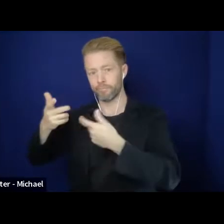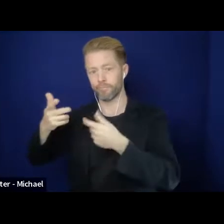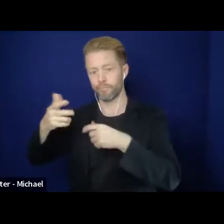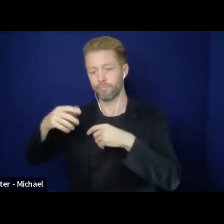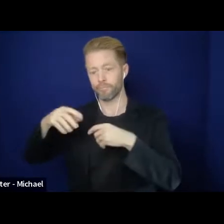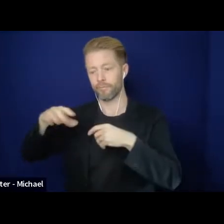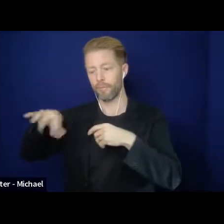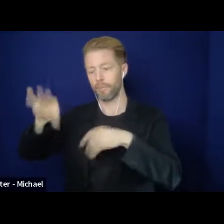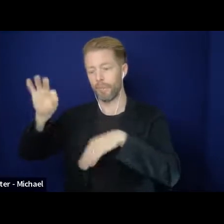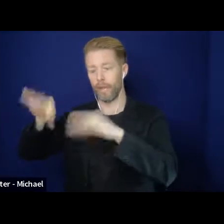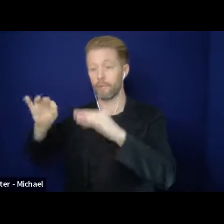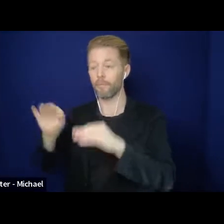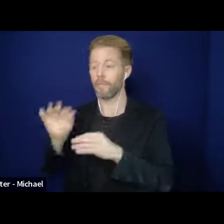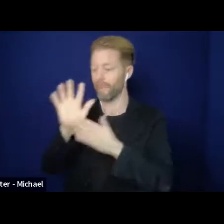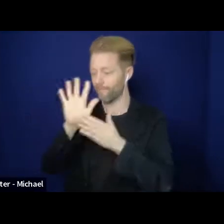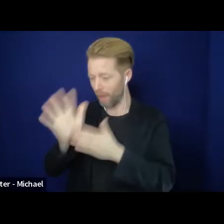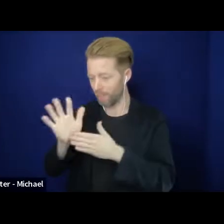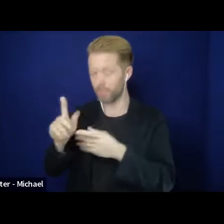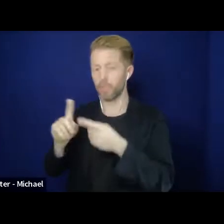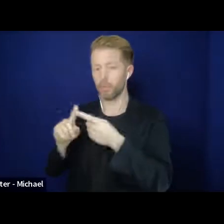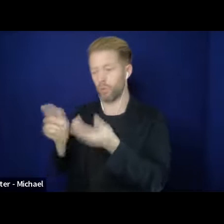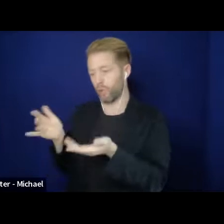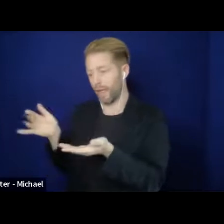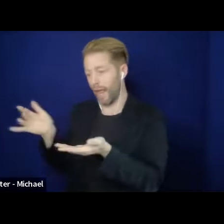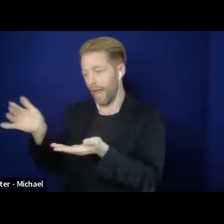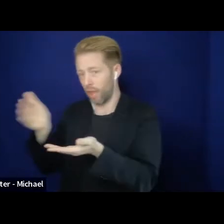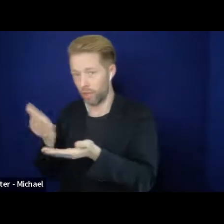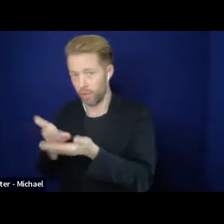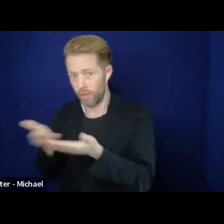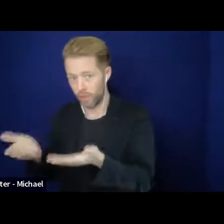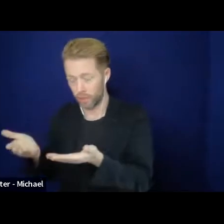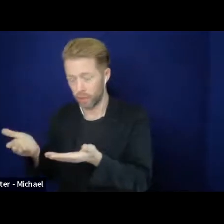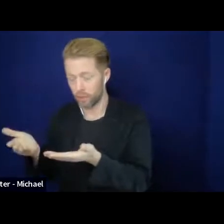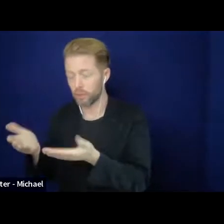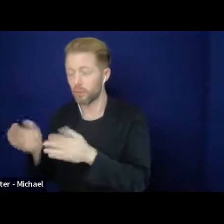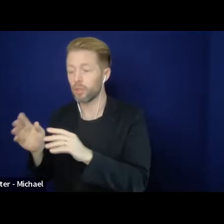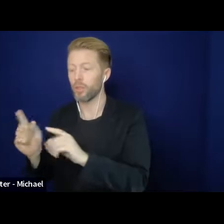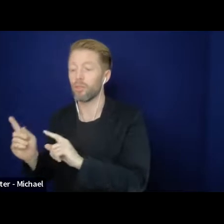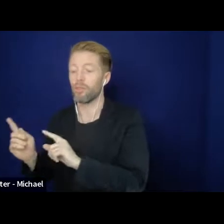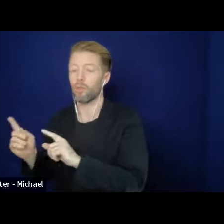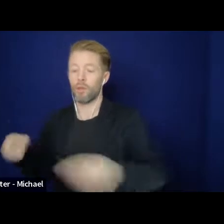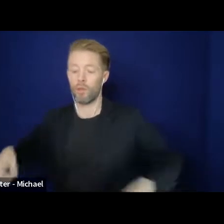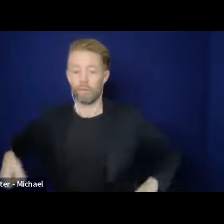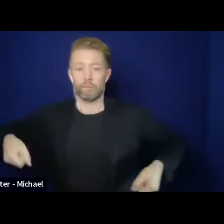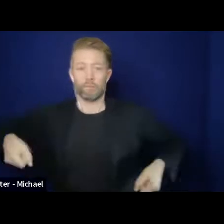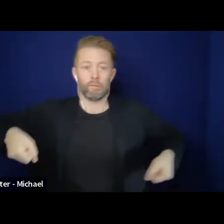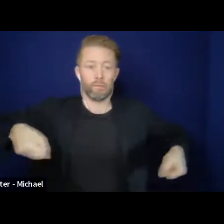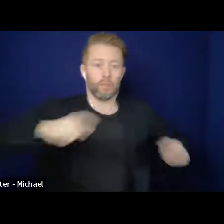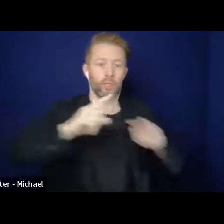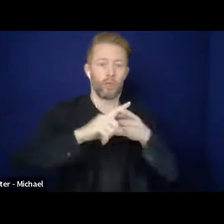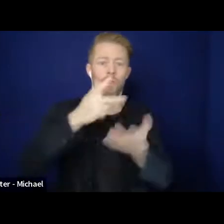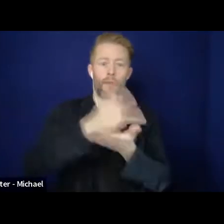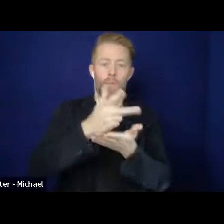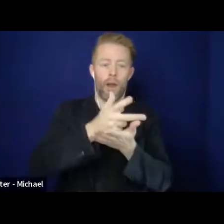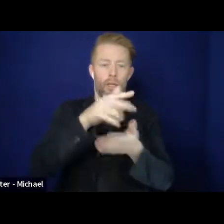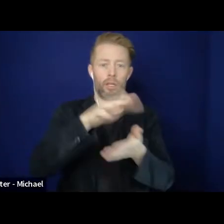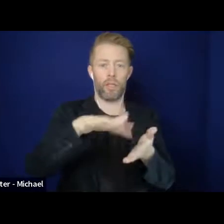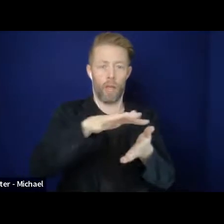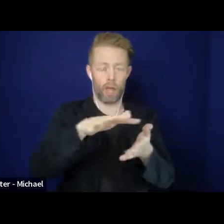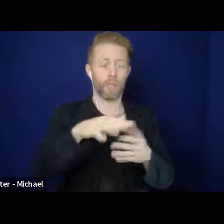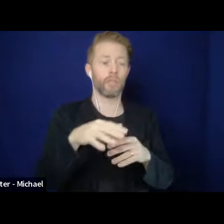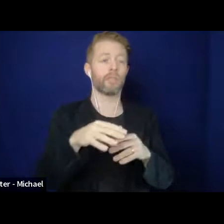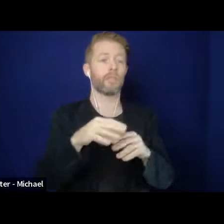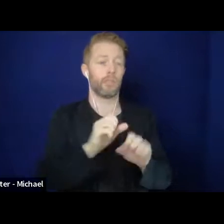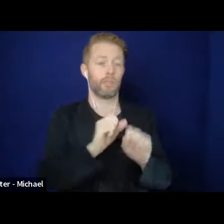these groceries. But they have 5 minutes to gather those things, to leave that space, to get to the parking lot, to deliver those groceries to the